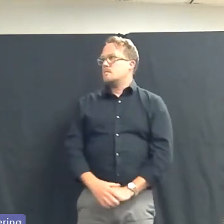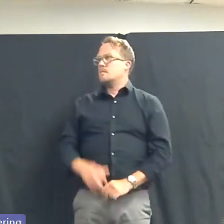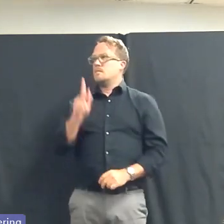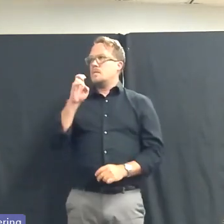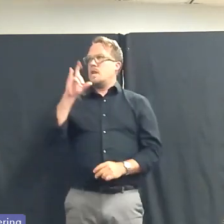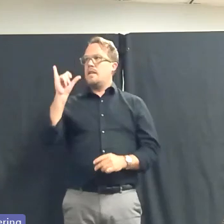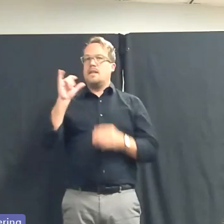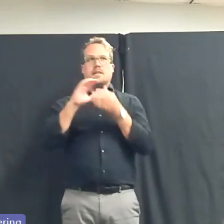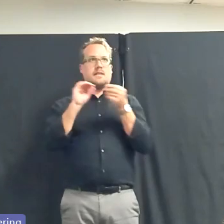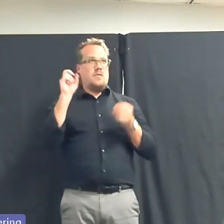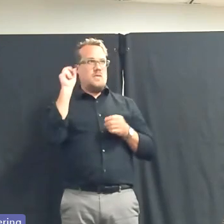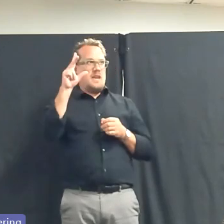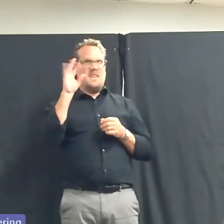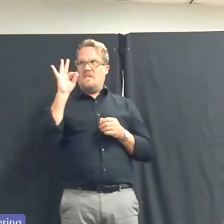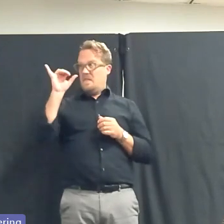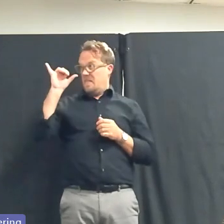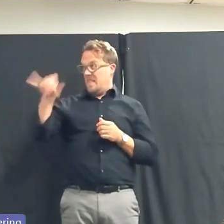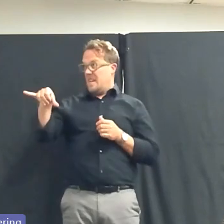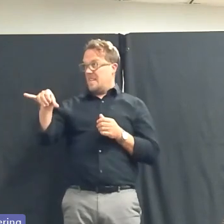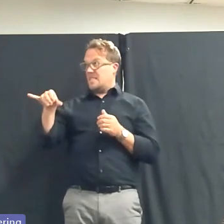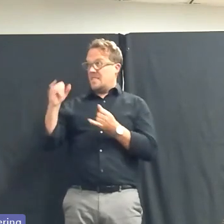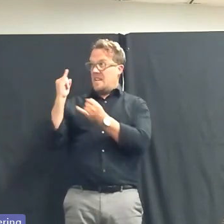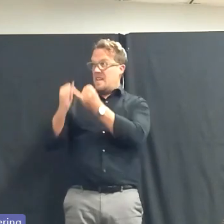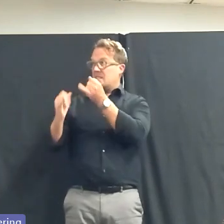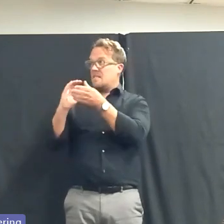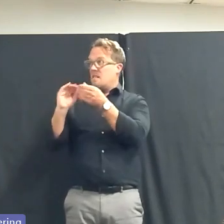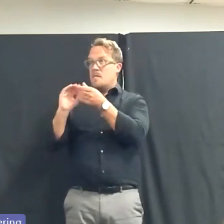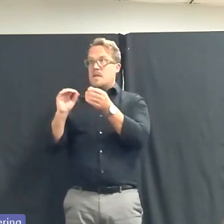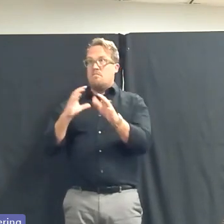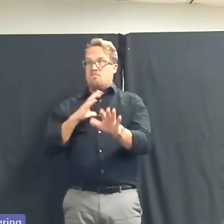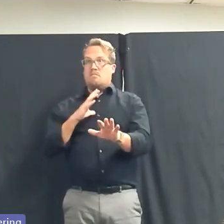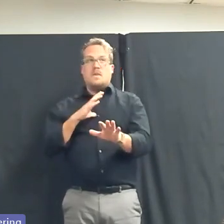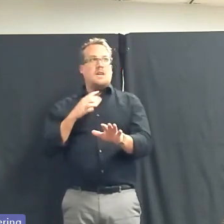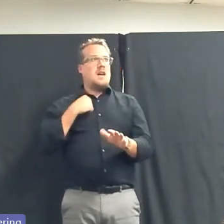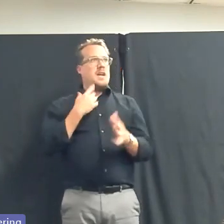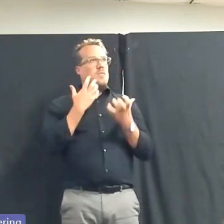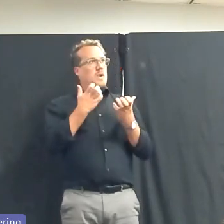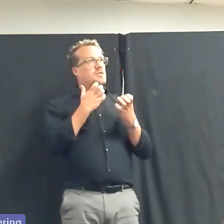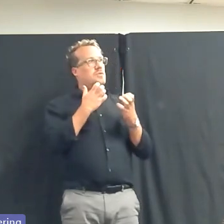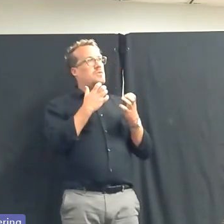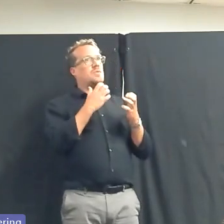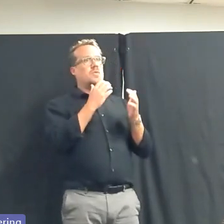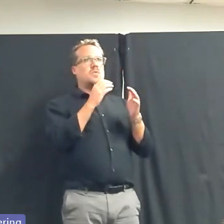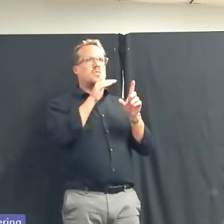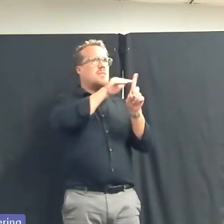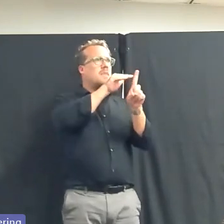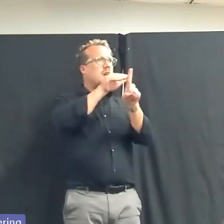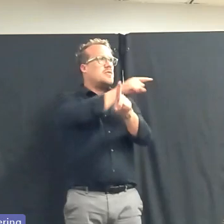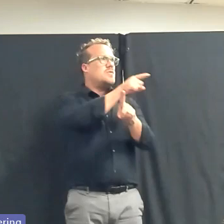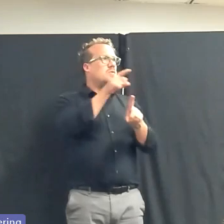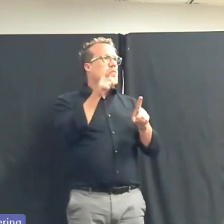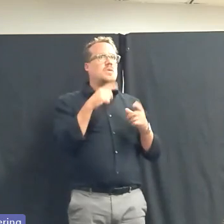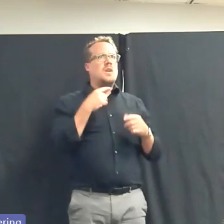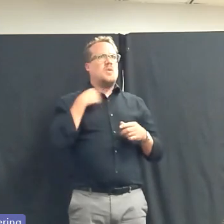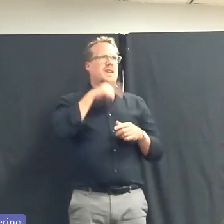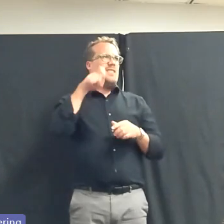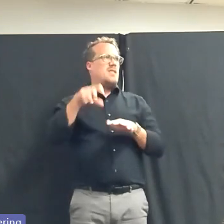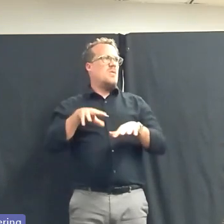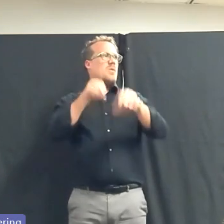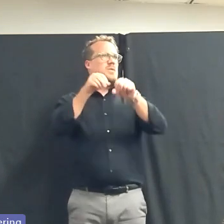Okay, well, if that is all, I just wanted to give you the friendly reminder that we do need to host